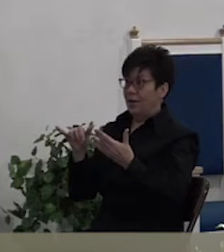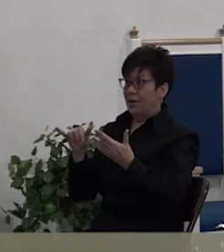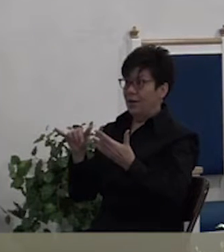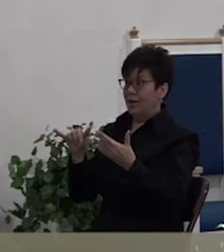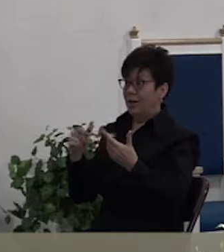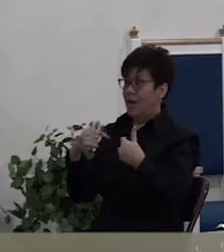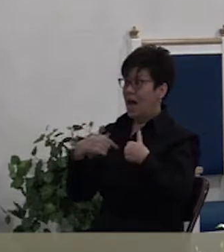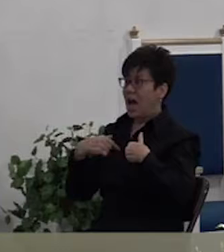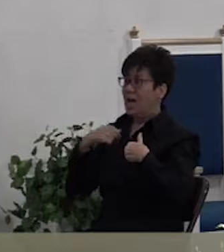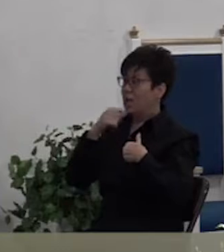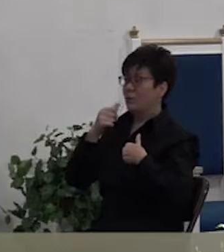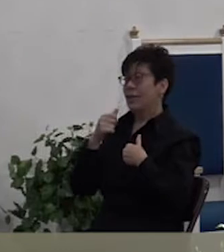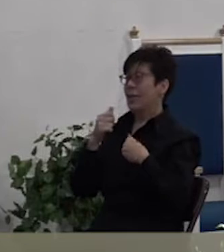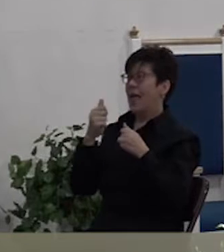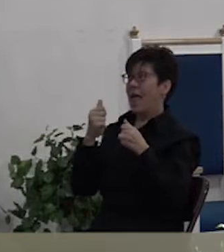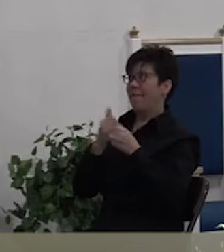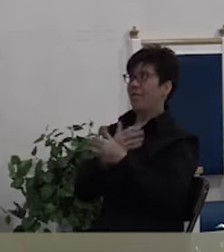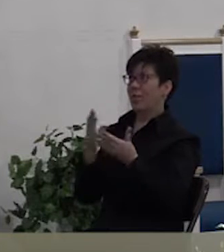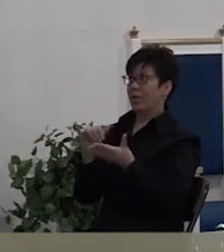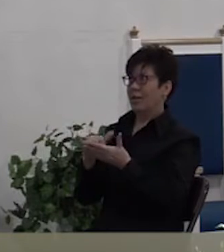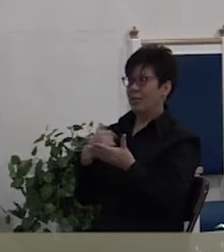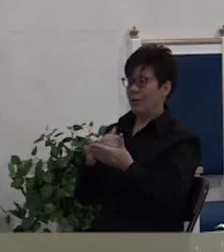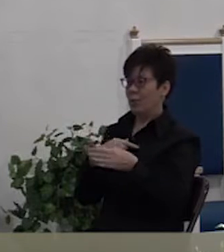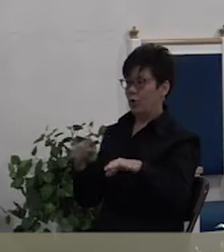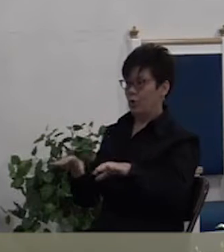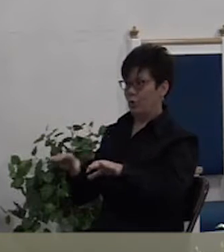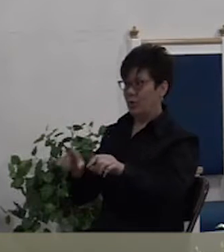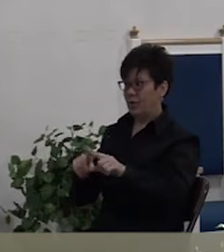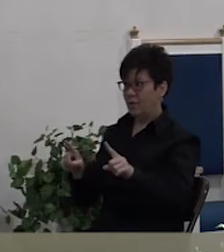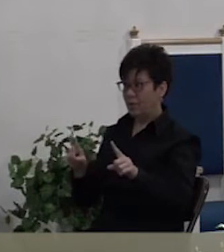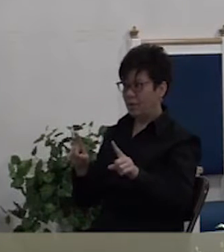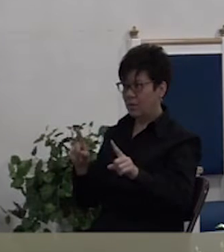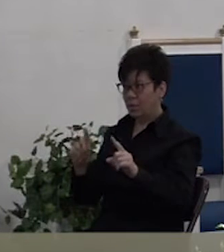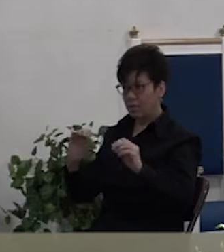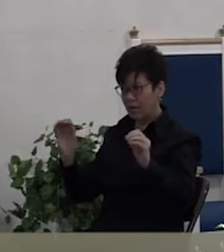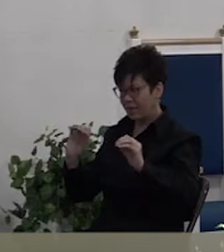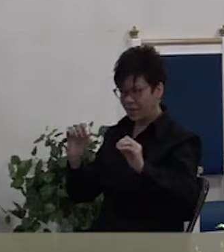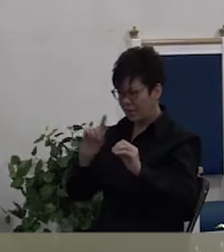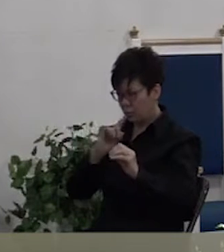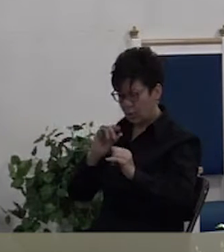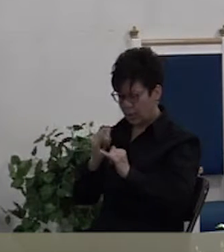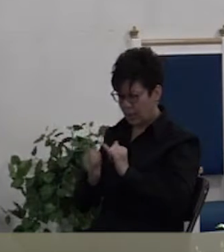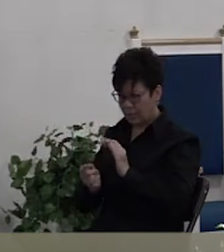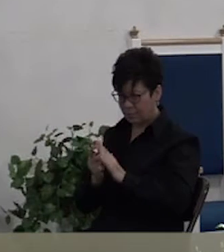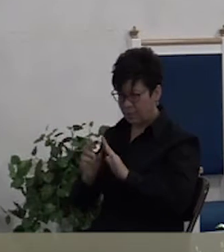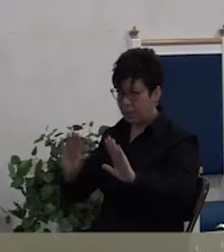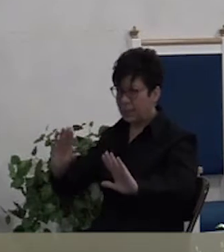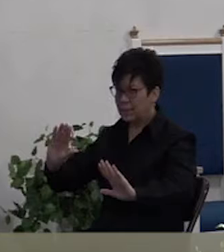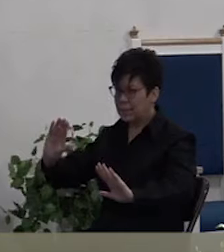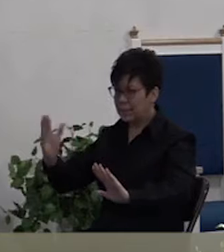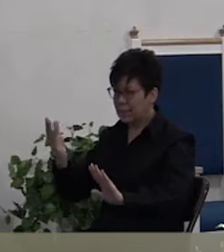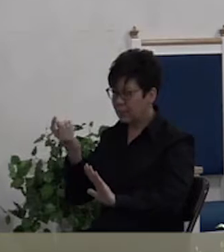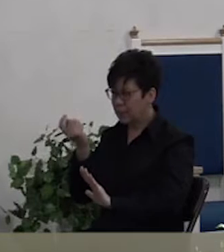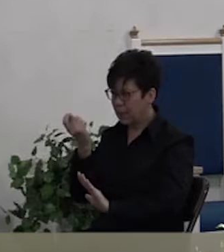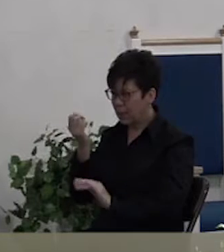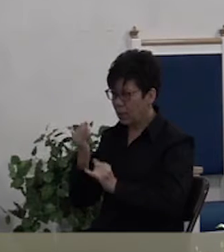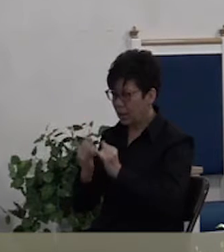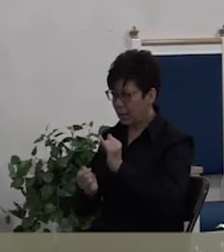I don't say everything that we're doing, but nothing is haphazard. It may seem like that. And